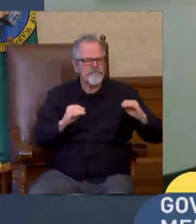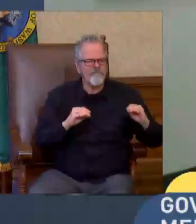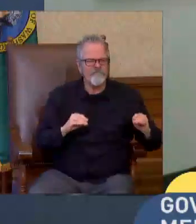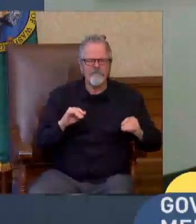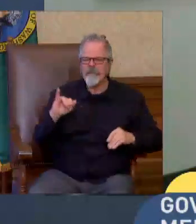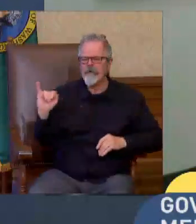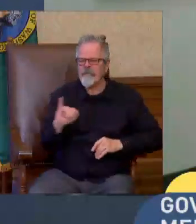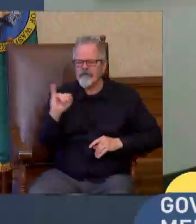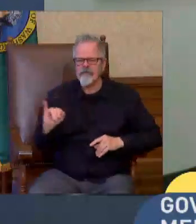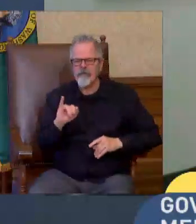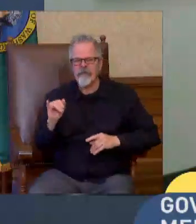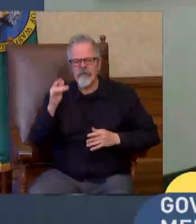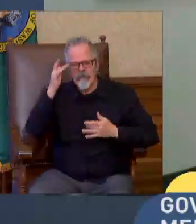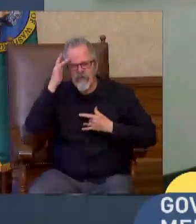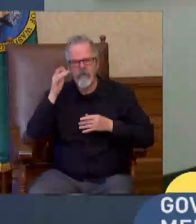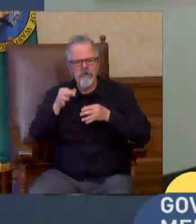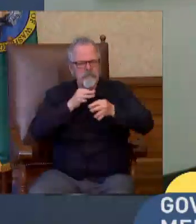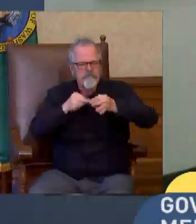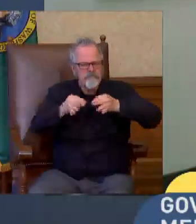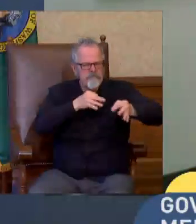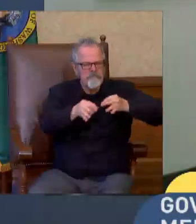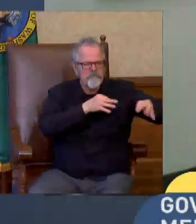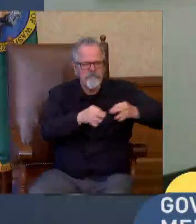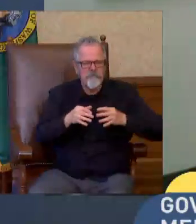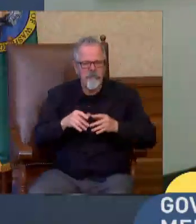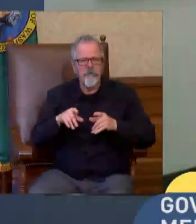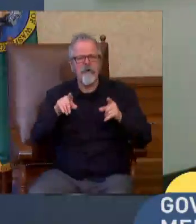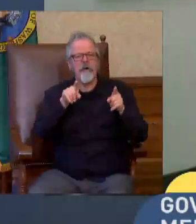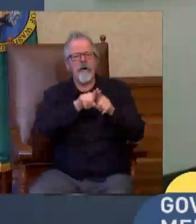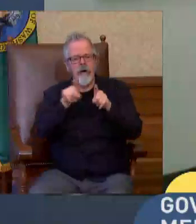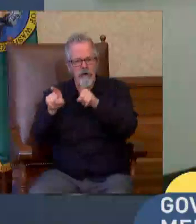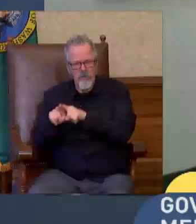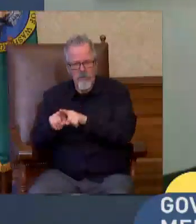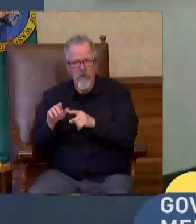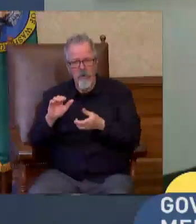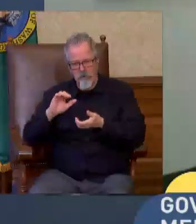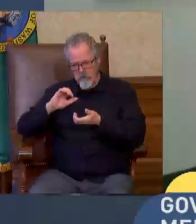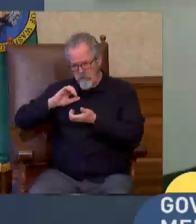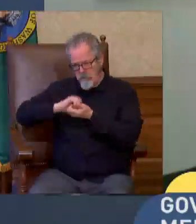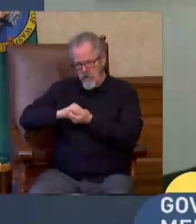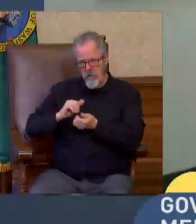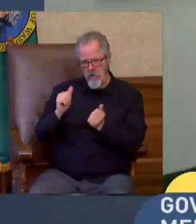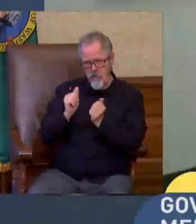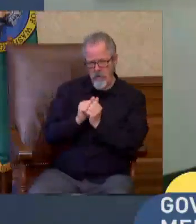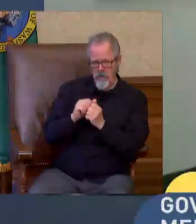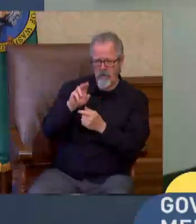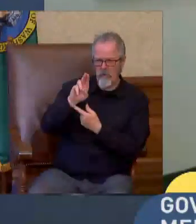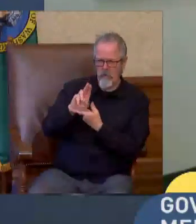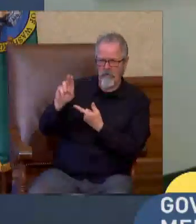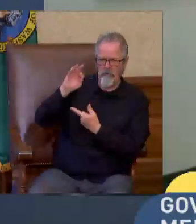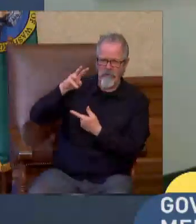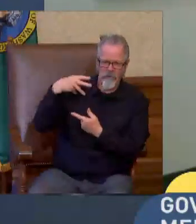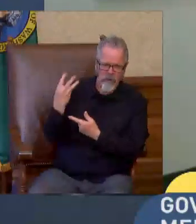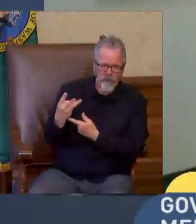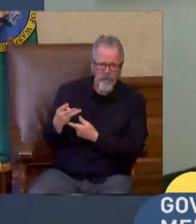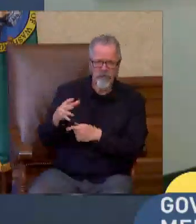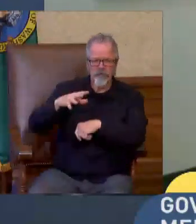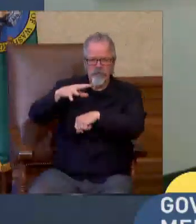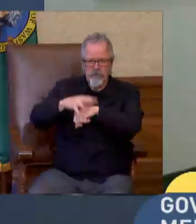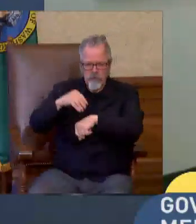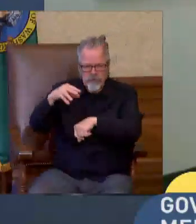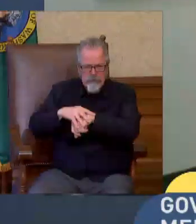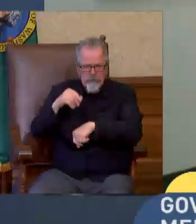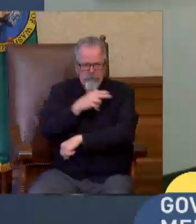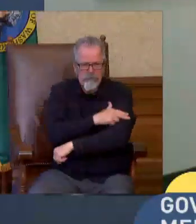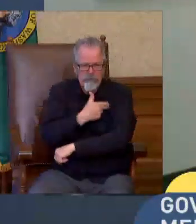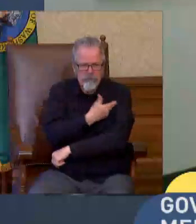partnered with UW, Providence, Swedish to also do some of those strike teams. So we have a lot of multi-stakeholders